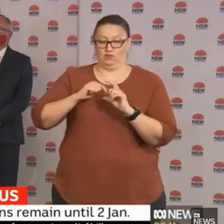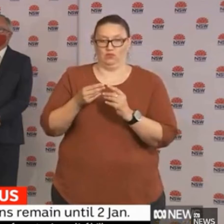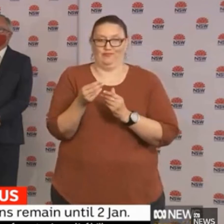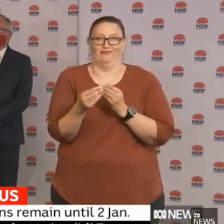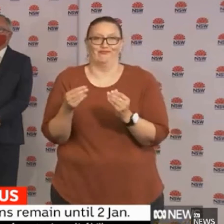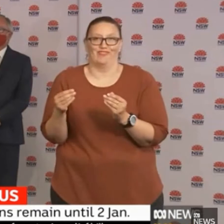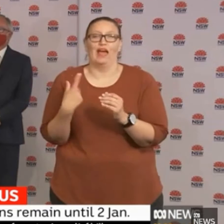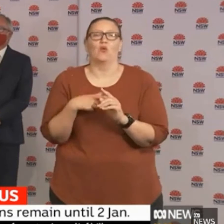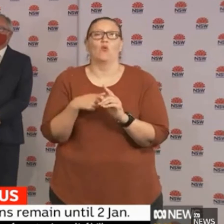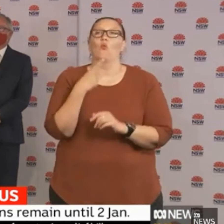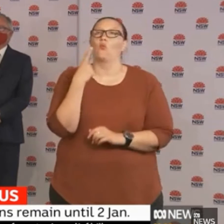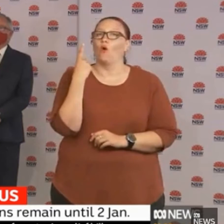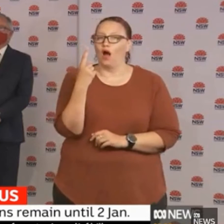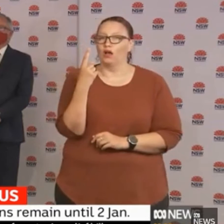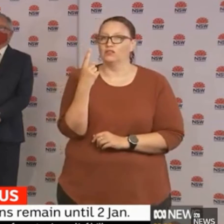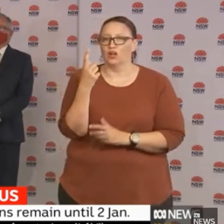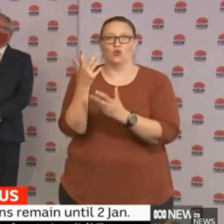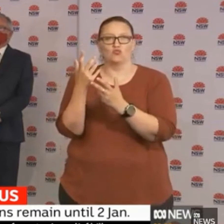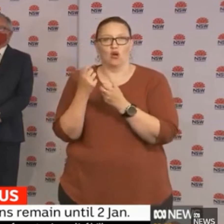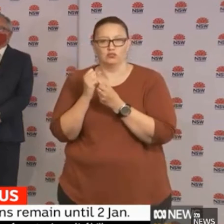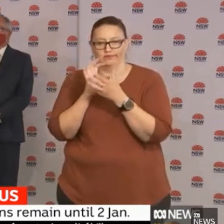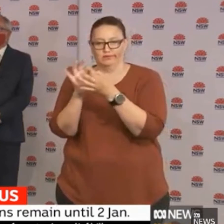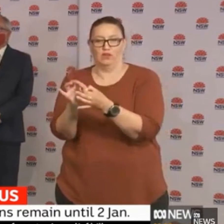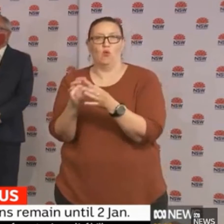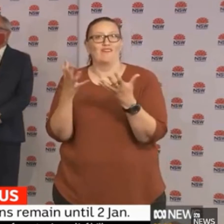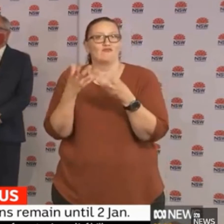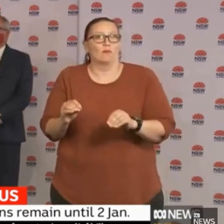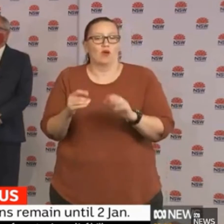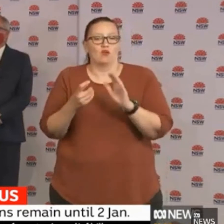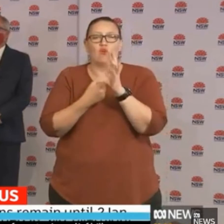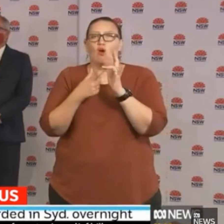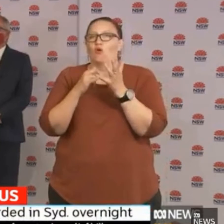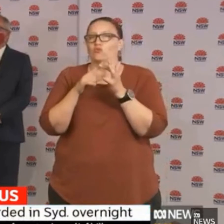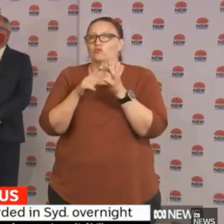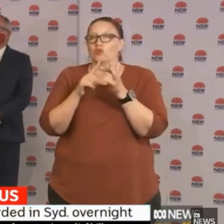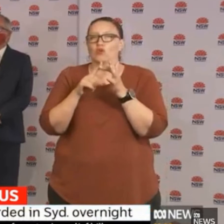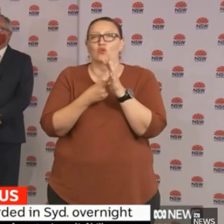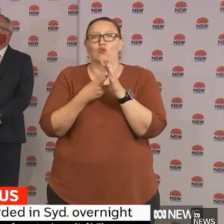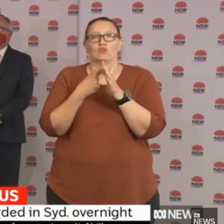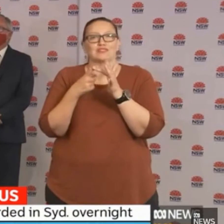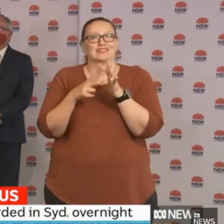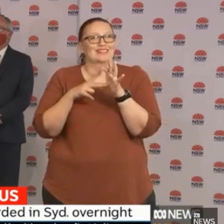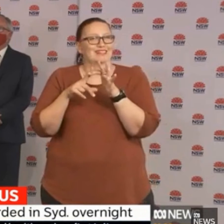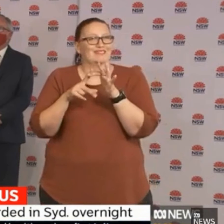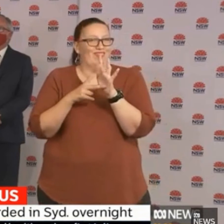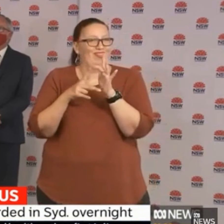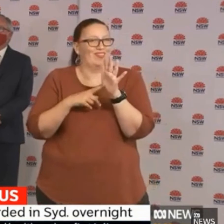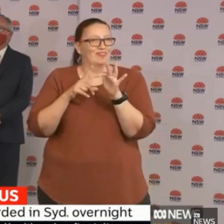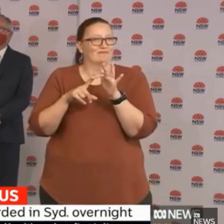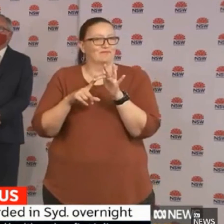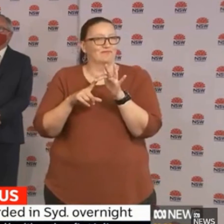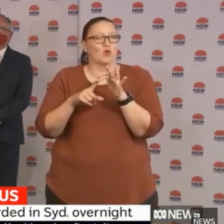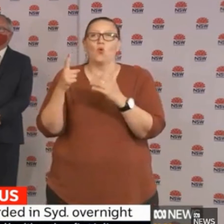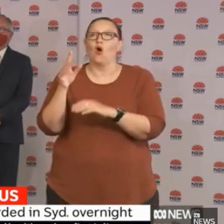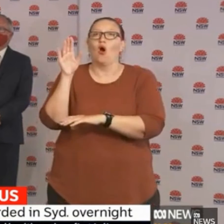associated with a venue, the Rose at Erskineville. There were 9 new cases were acquired overseas, bringing the total number of cases to